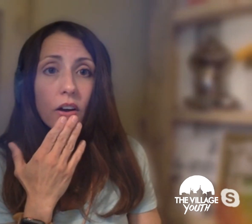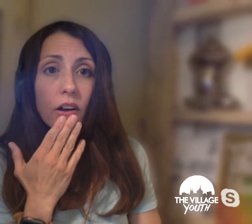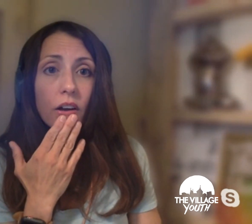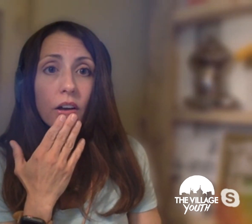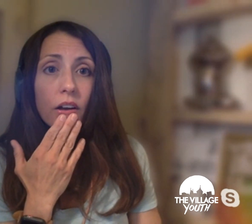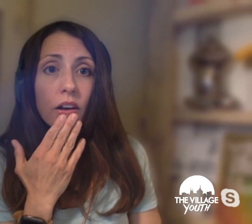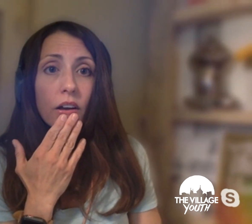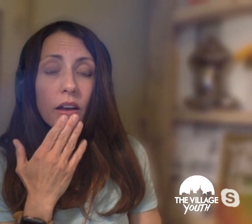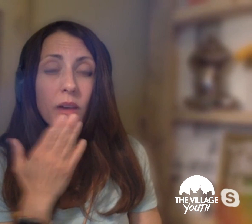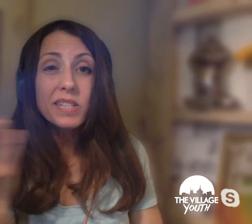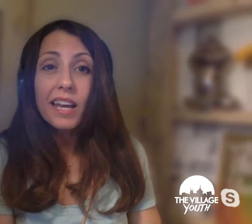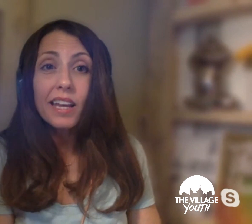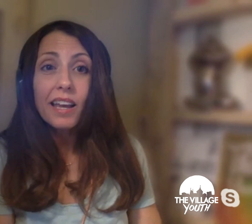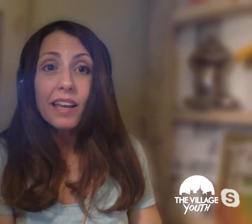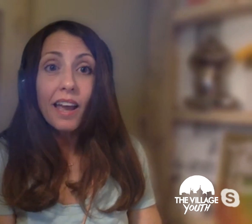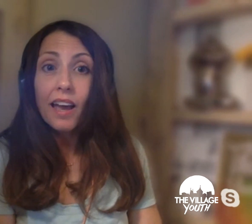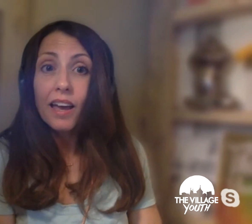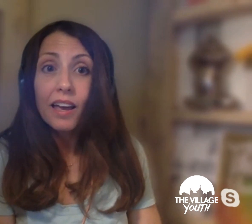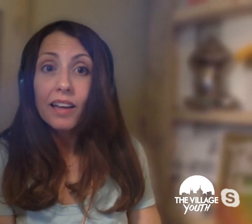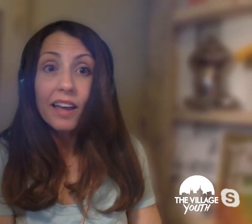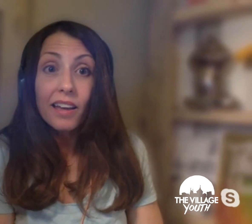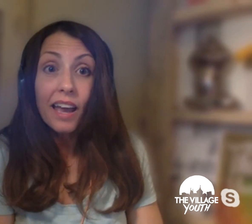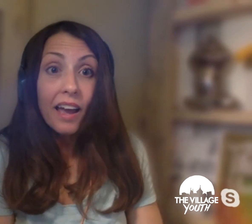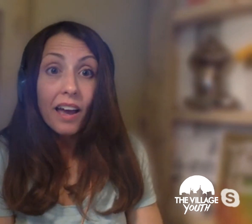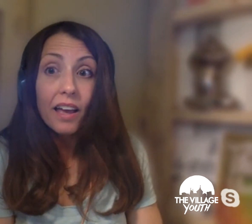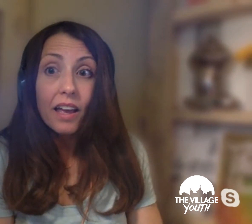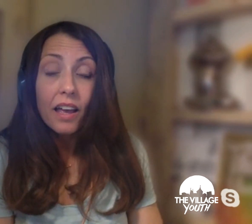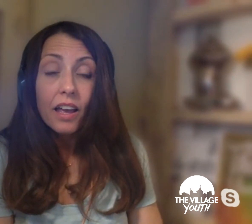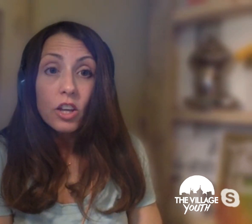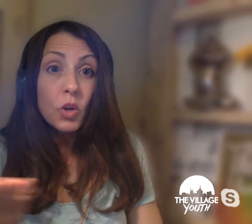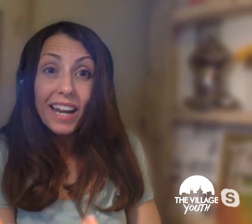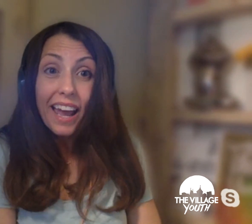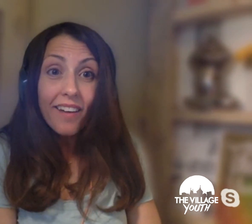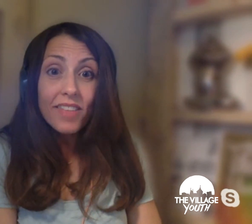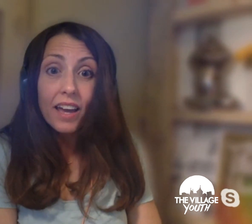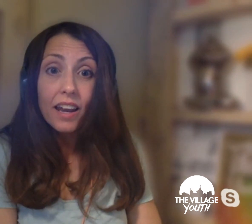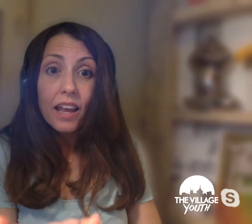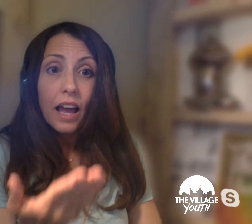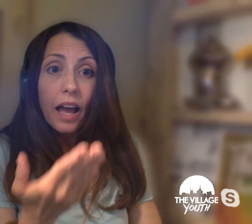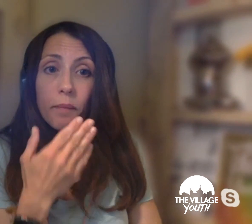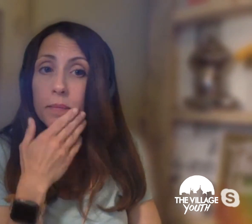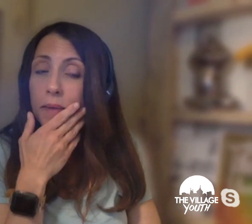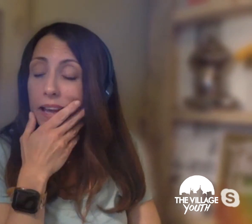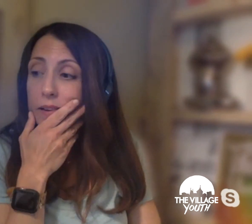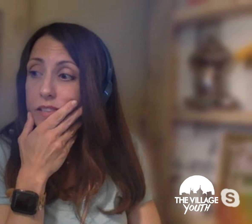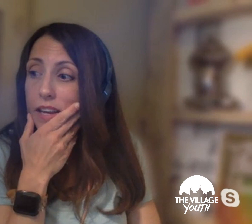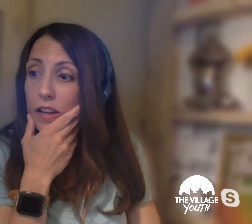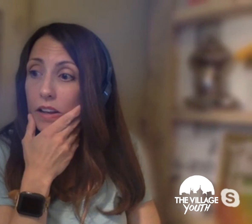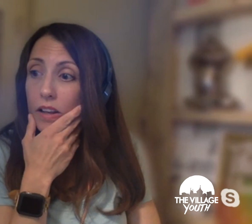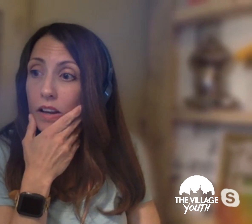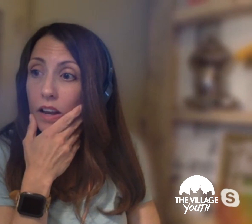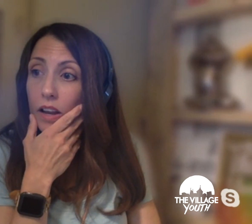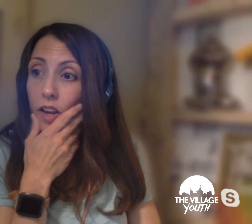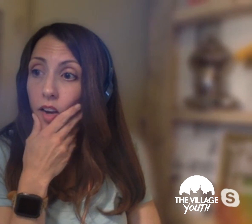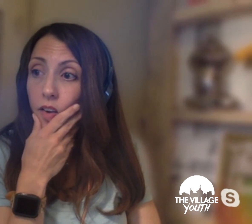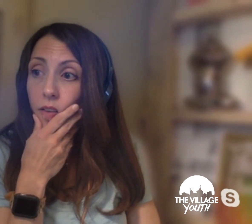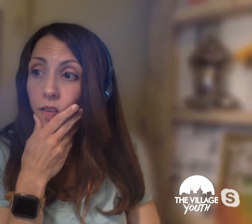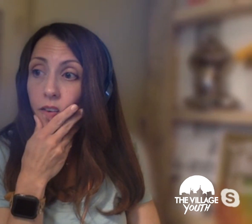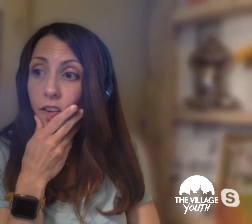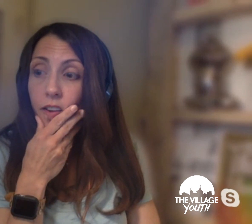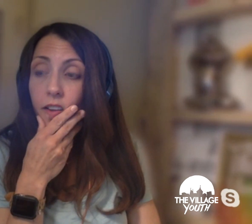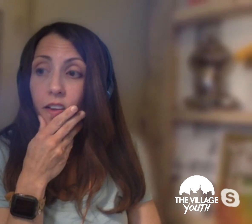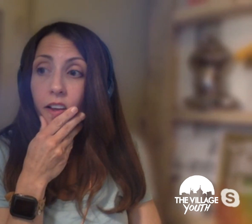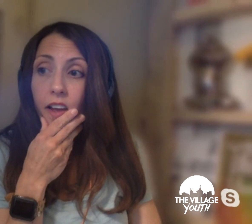So Not this time. it was like, yeah, yeah. You didn't have that. I mean, man, it was like,